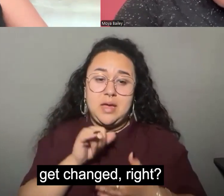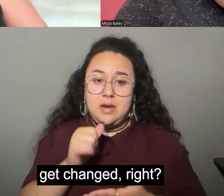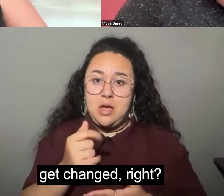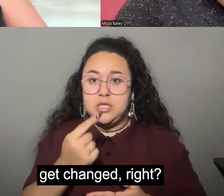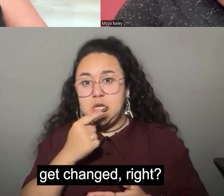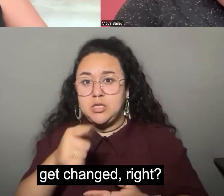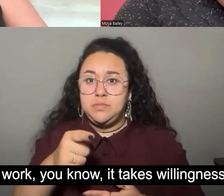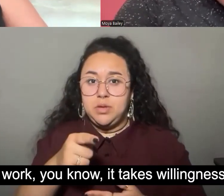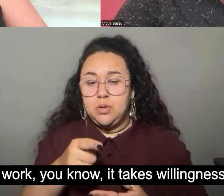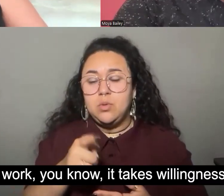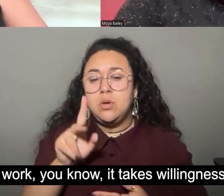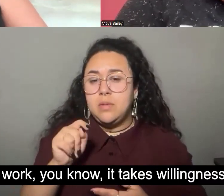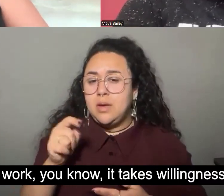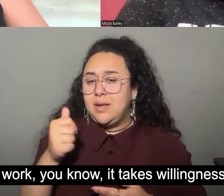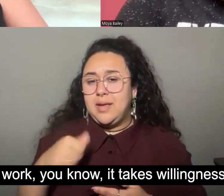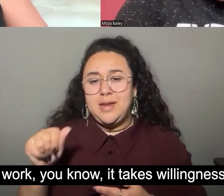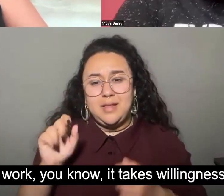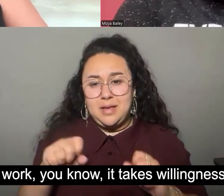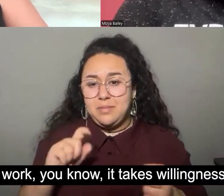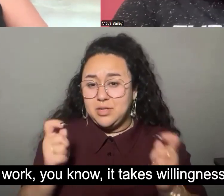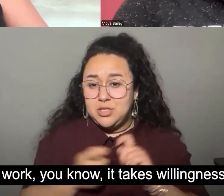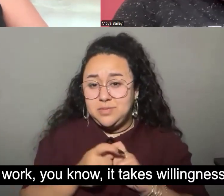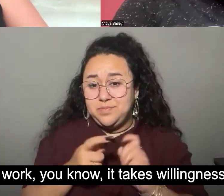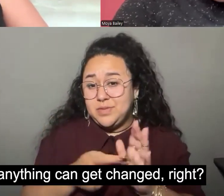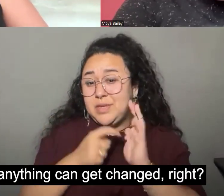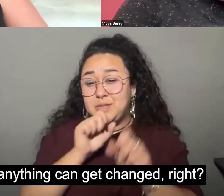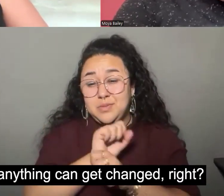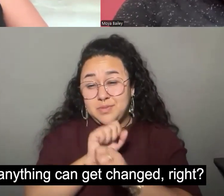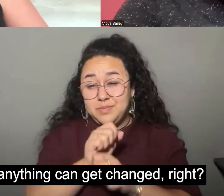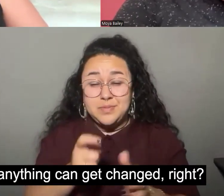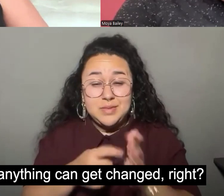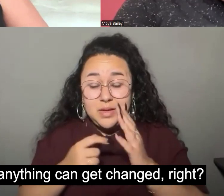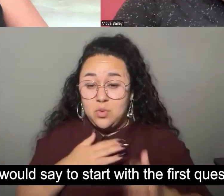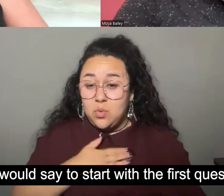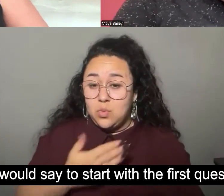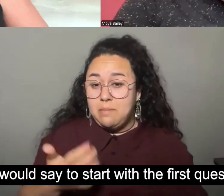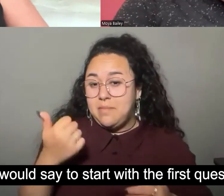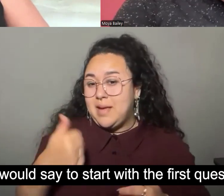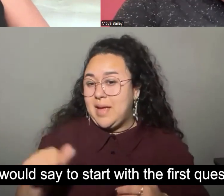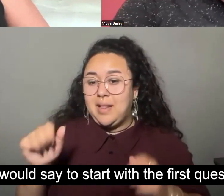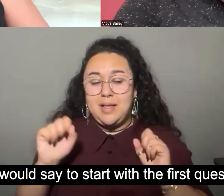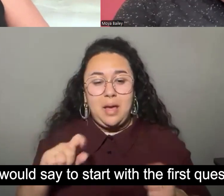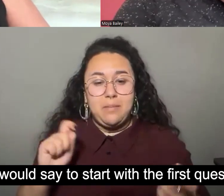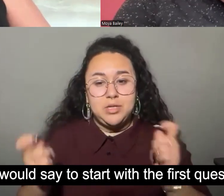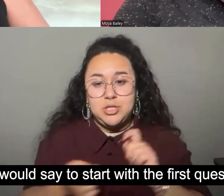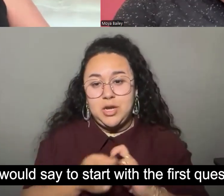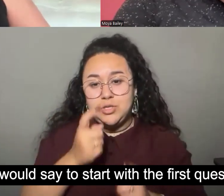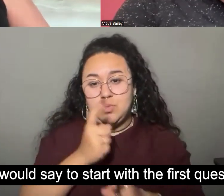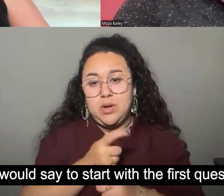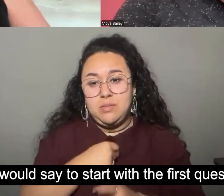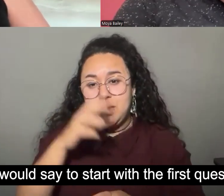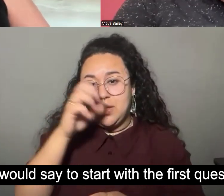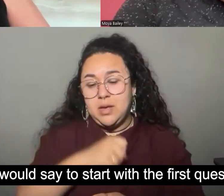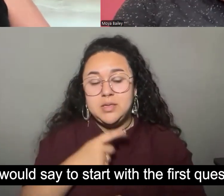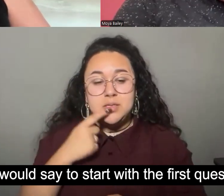anything can get changed, right? It takes work, it takes willingness, but anything can get changed, right? So I guess I would say to start with